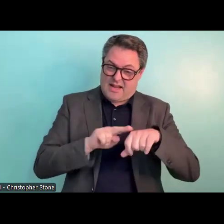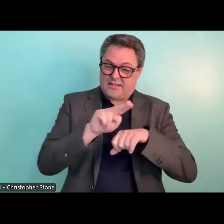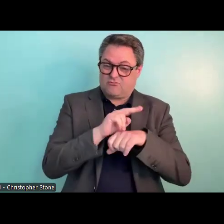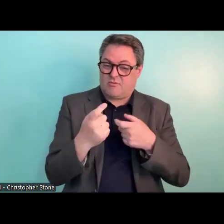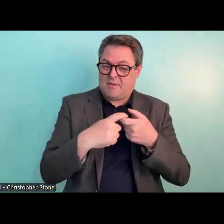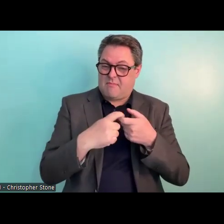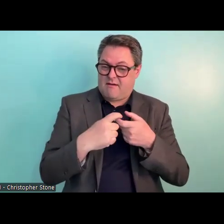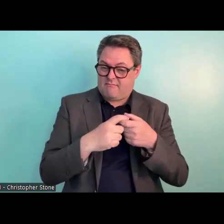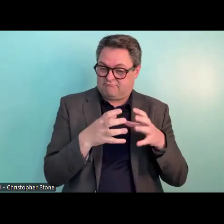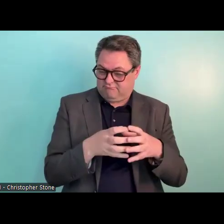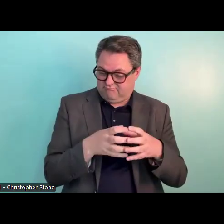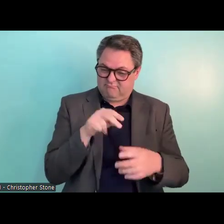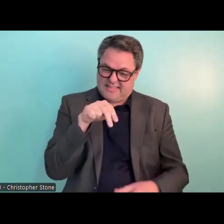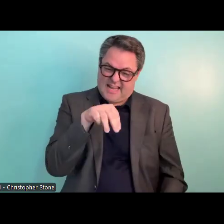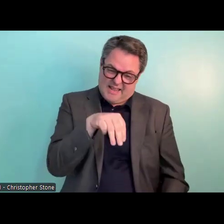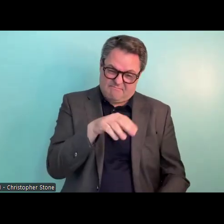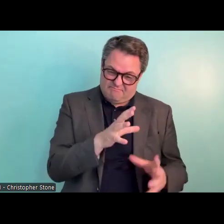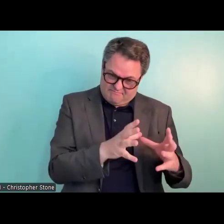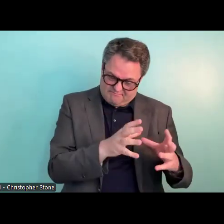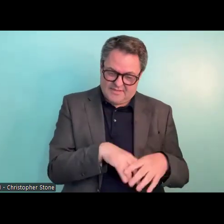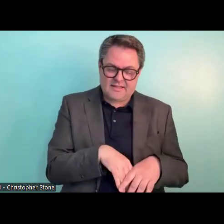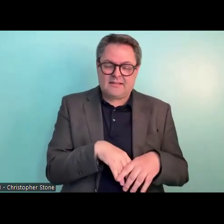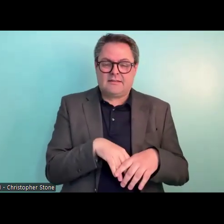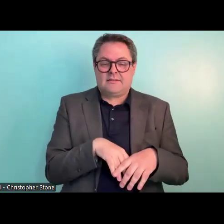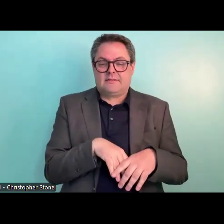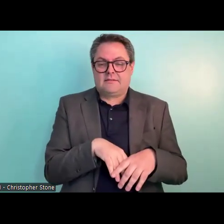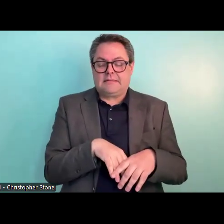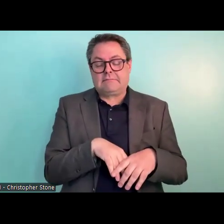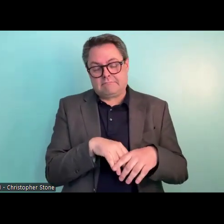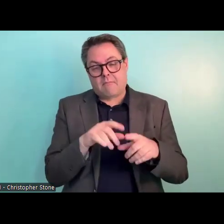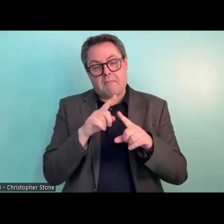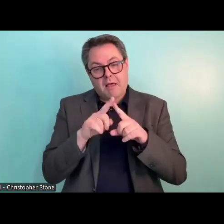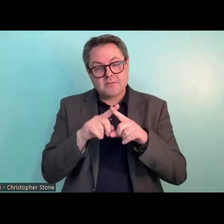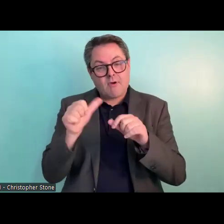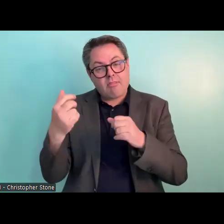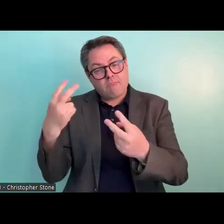This is an an event for our national members, our NMs.